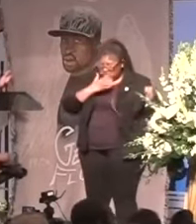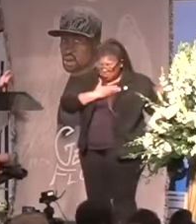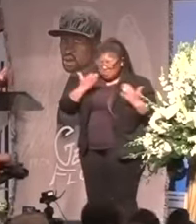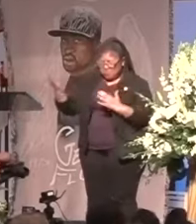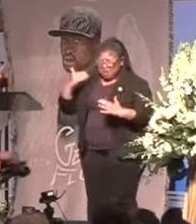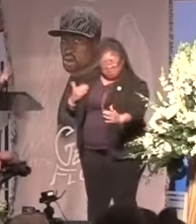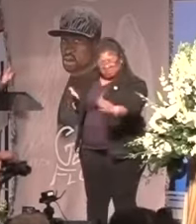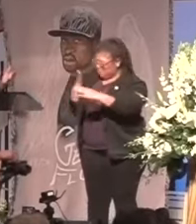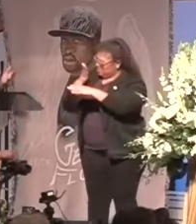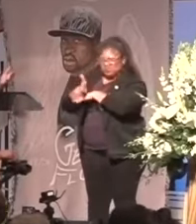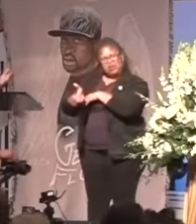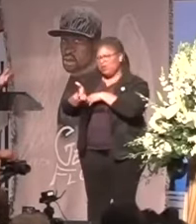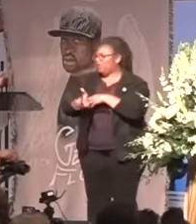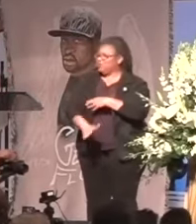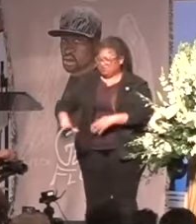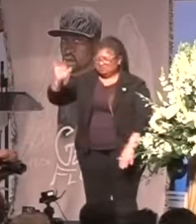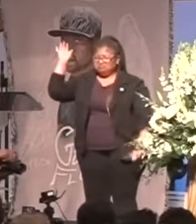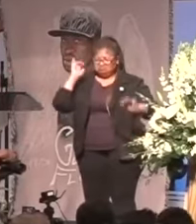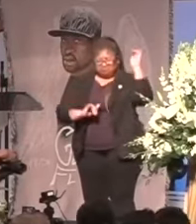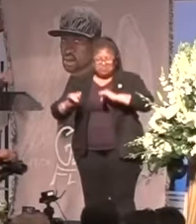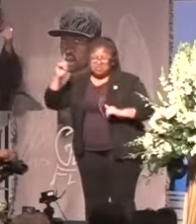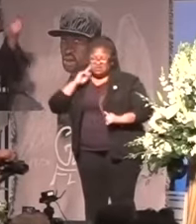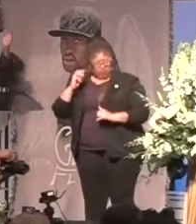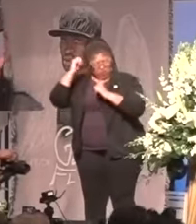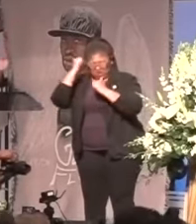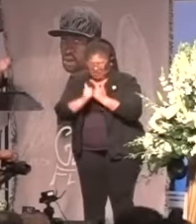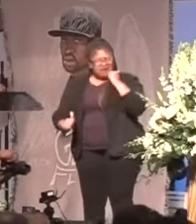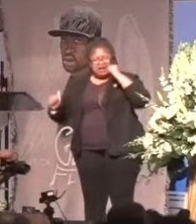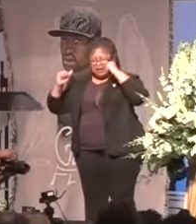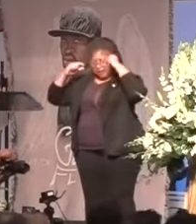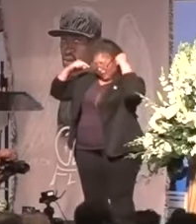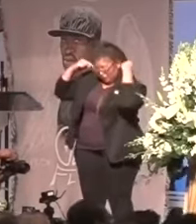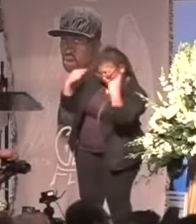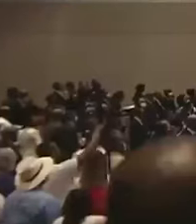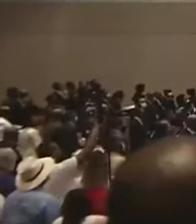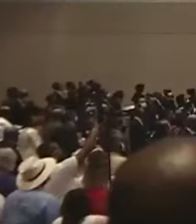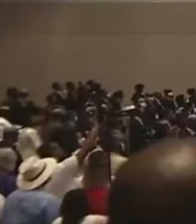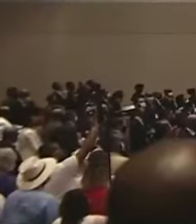You are me. You save me from me.